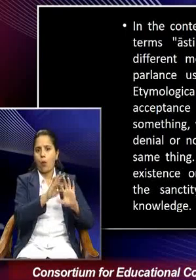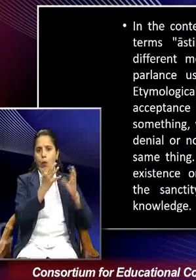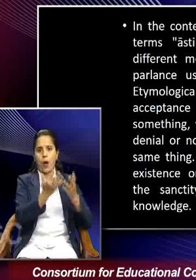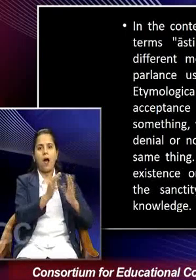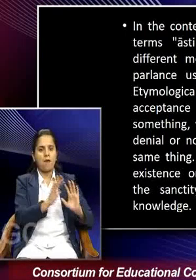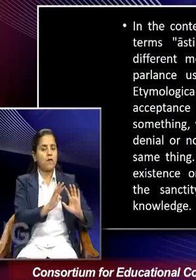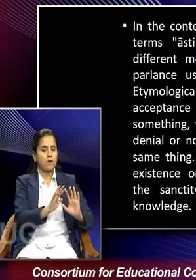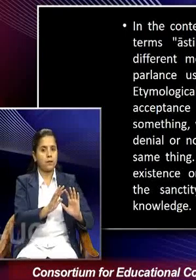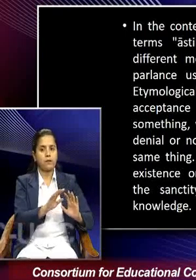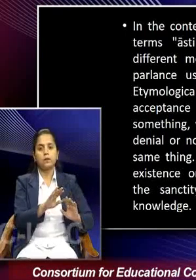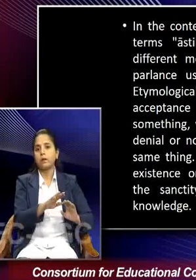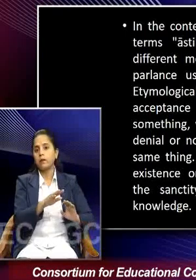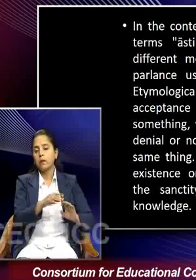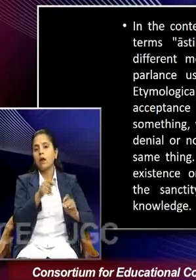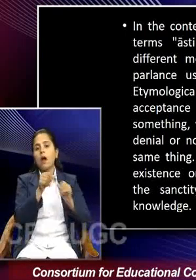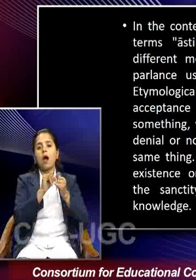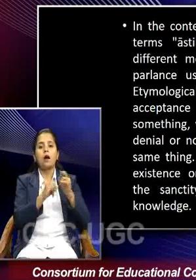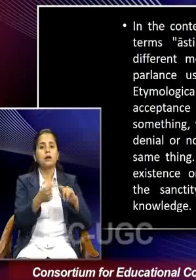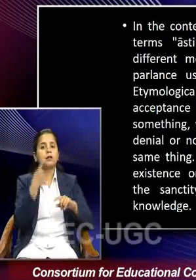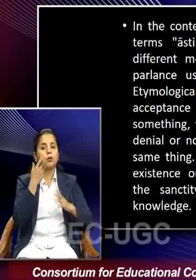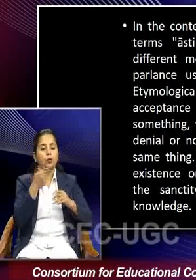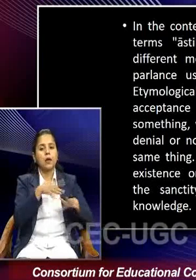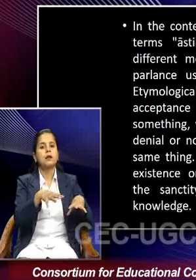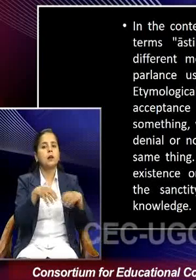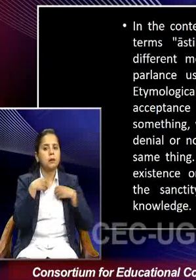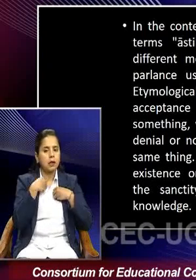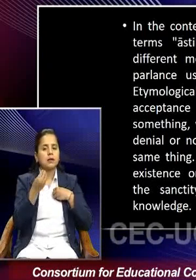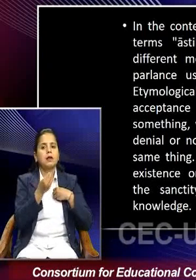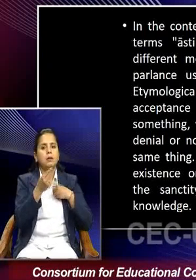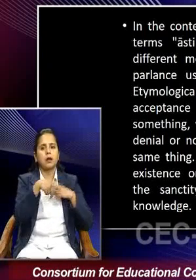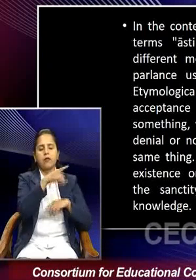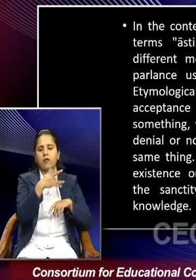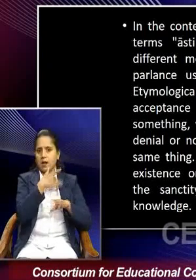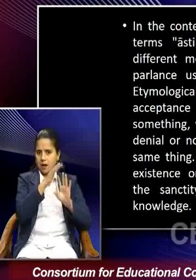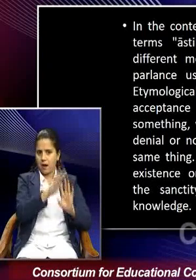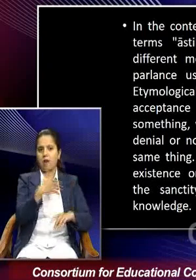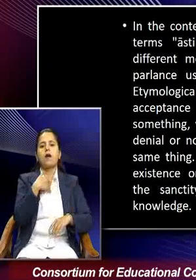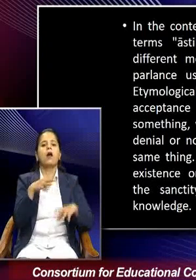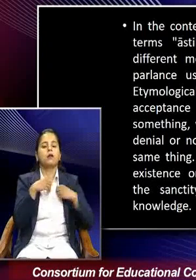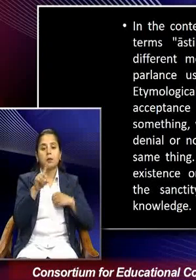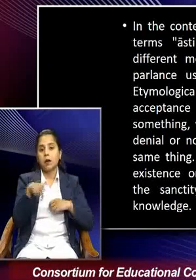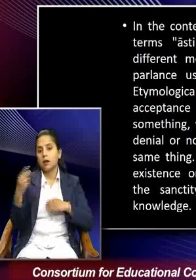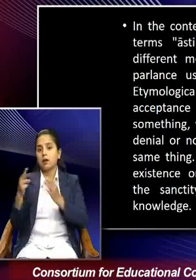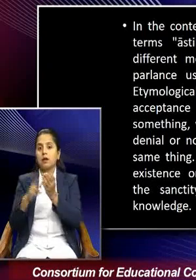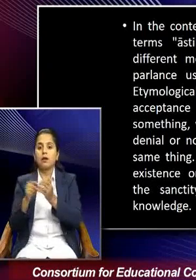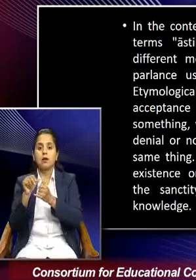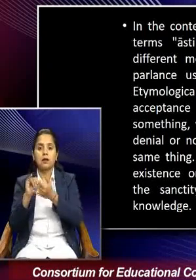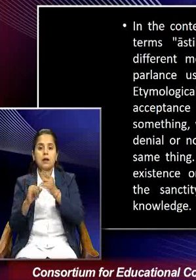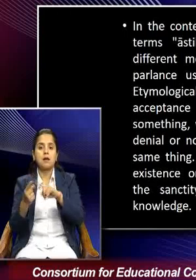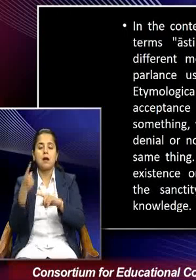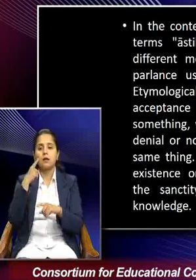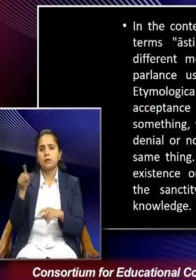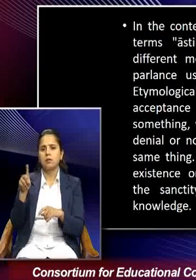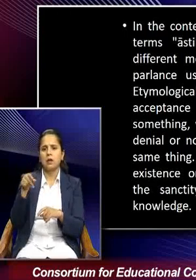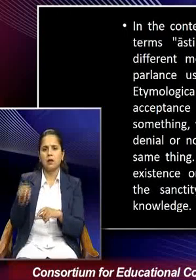or asti can also mean the acceptance of something, while Nastik indicates